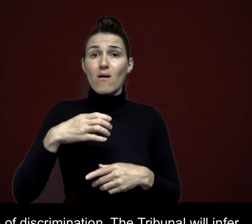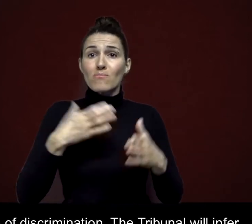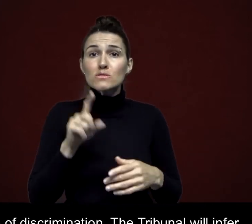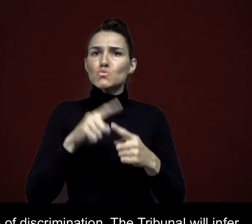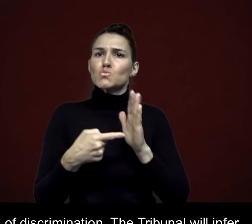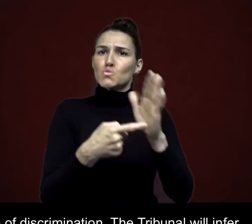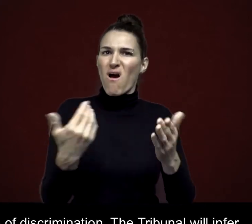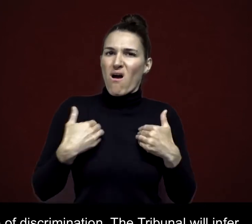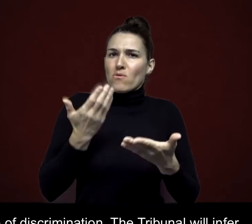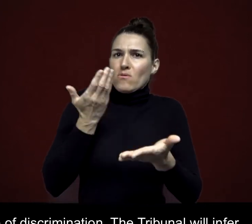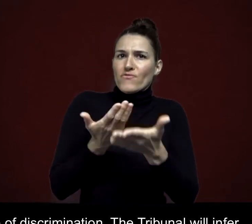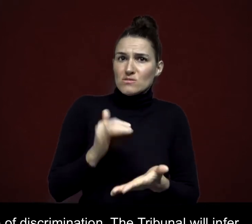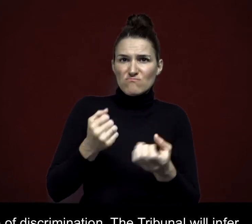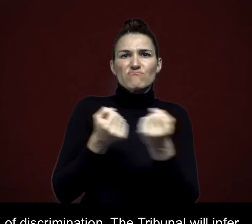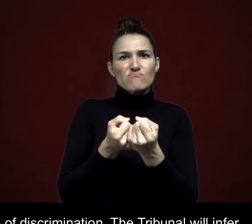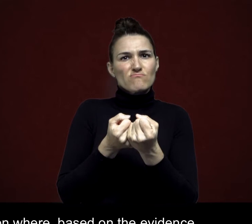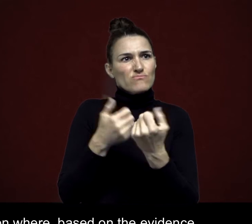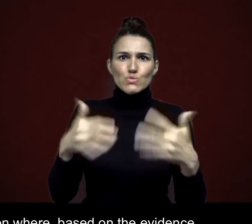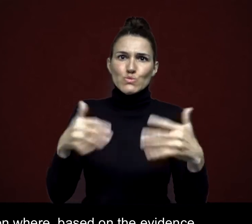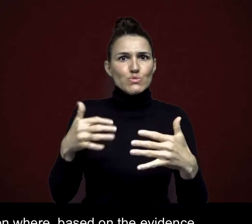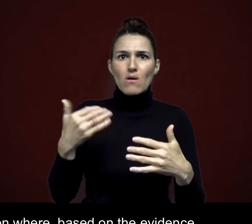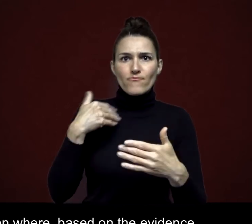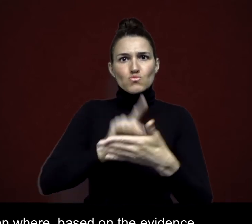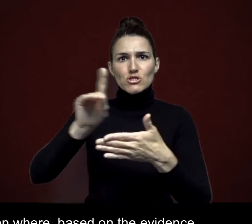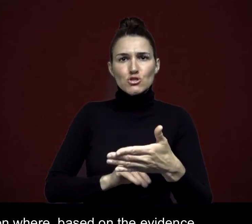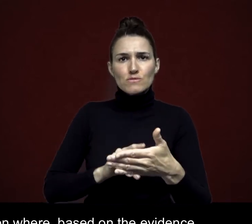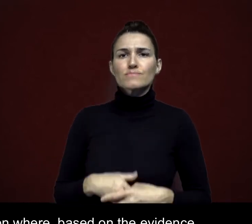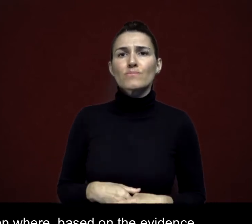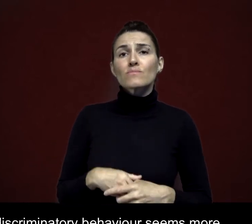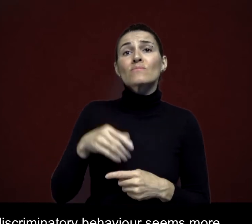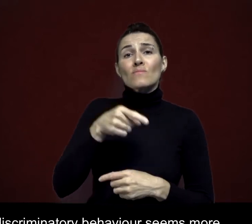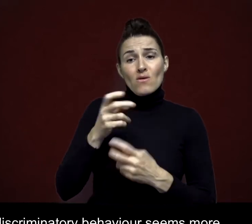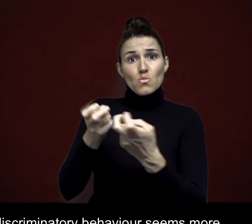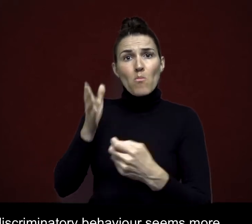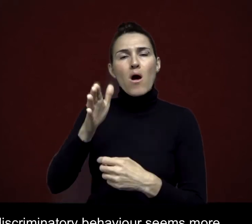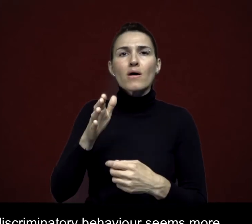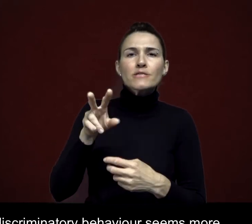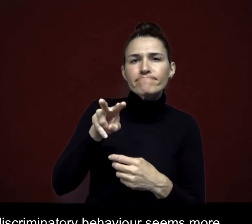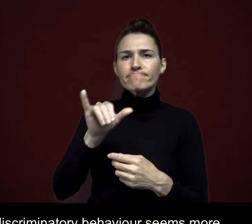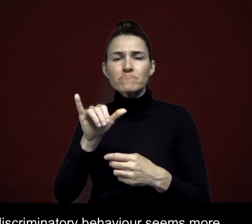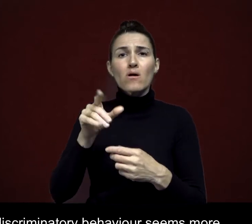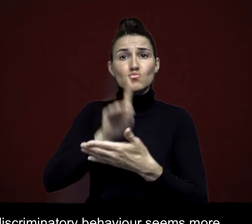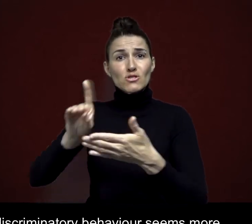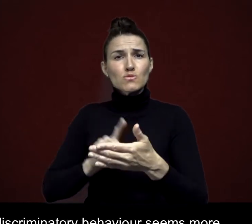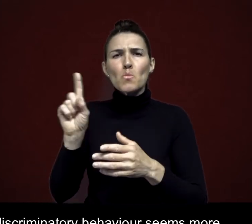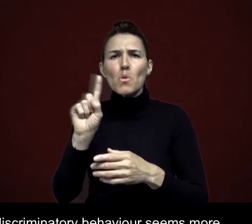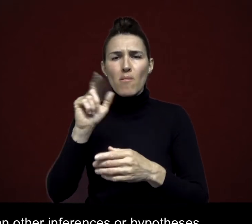discrimination. The tribunal will infer discrimination where, based on the evidence presented, discriminatory behavior seems more